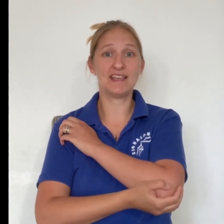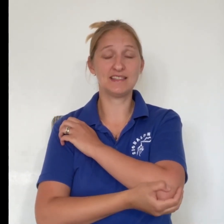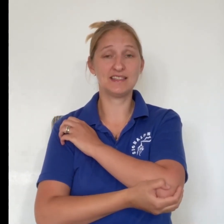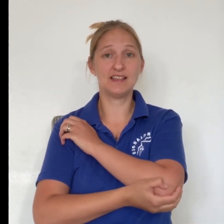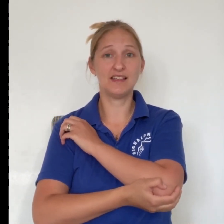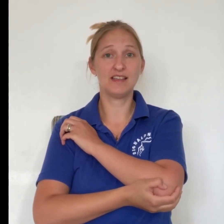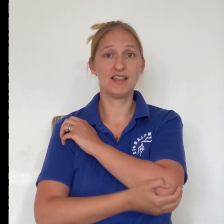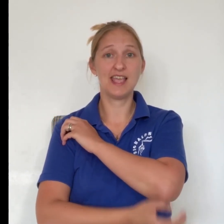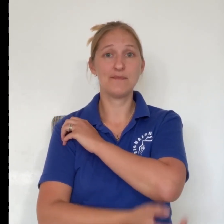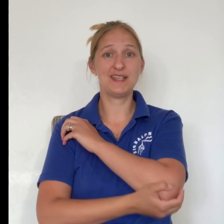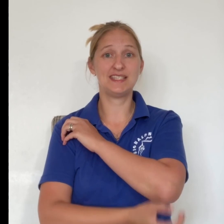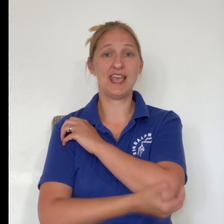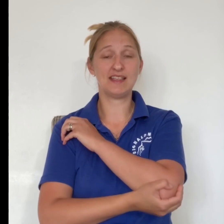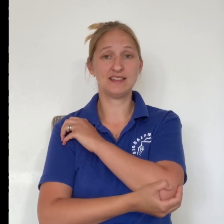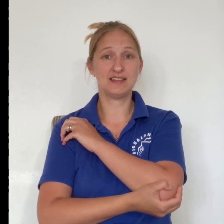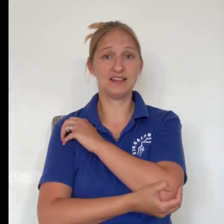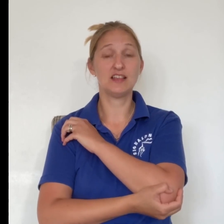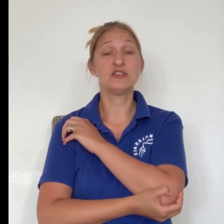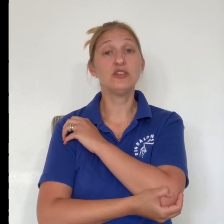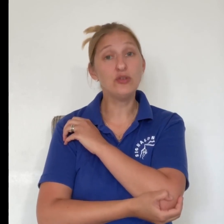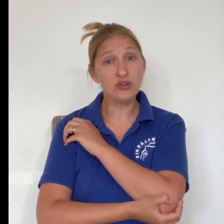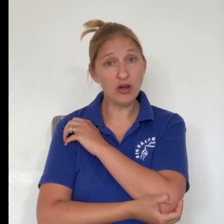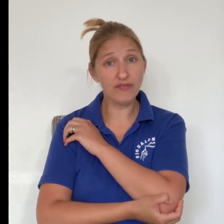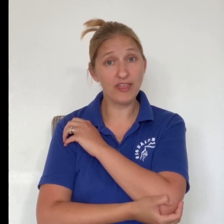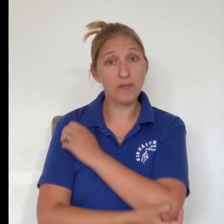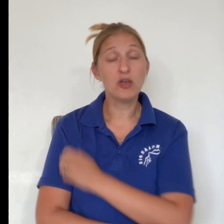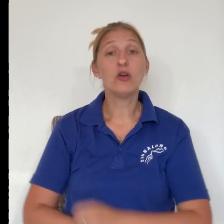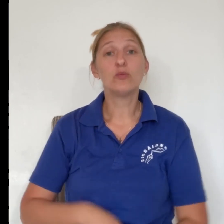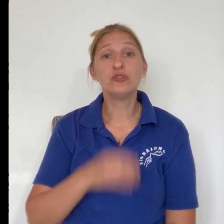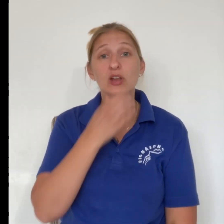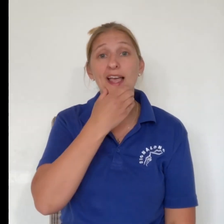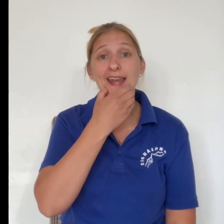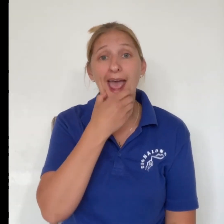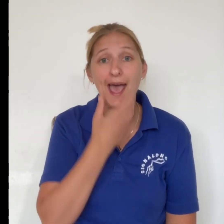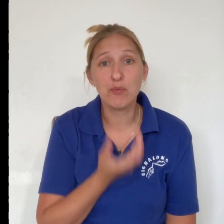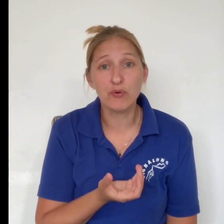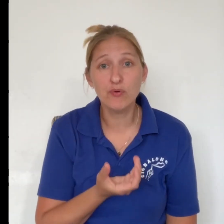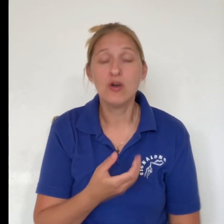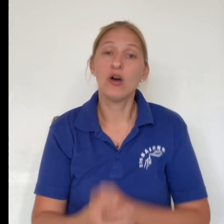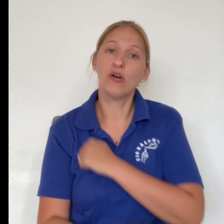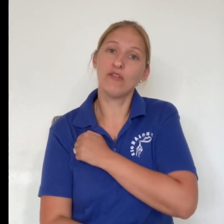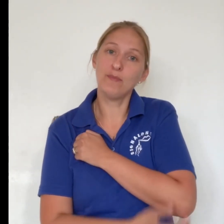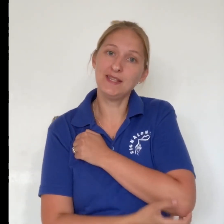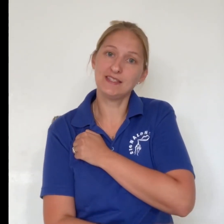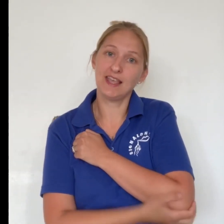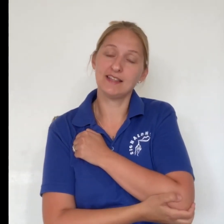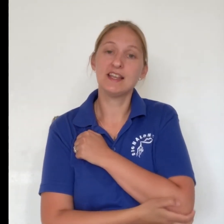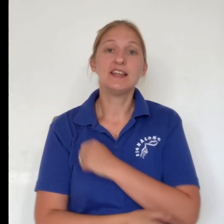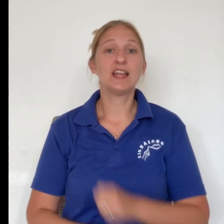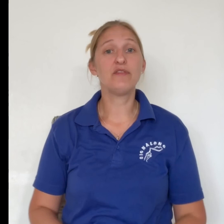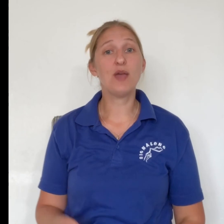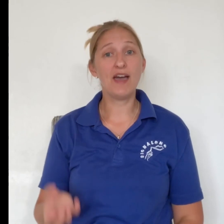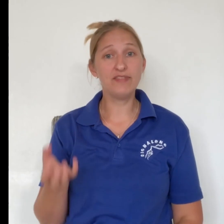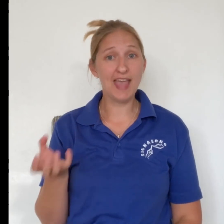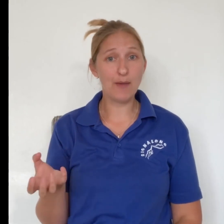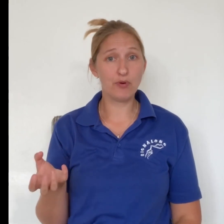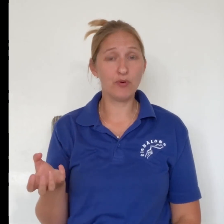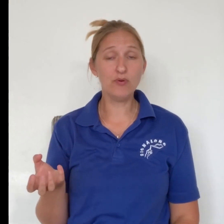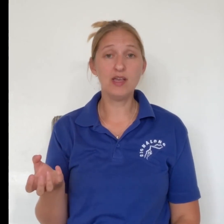biscuit, biscuit. So you could offer them, would you like an apple or a biscuit? Now if you have the apple